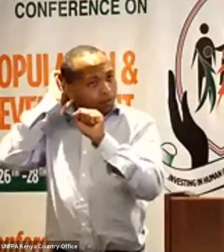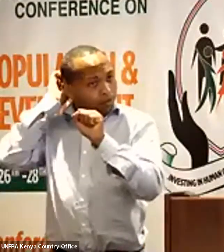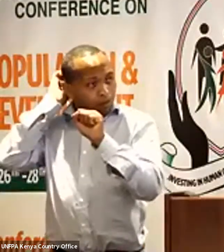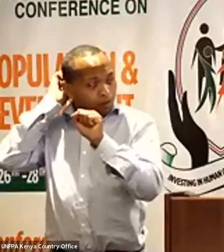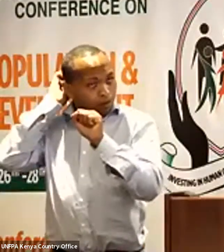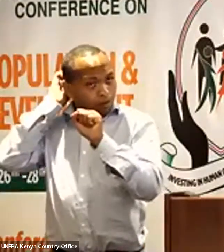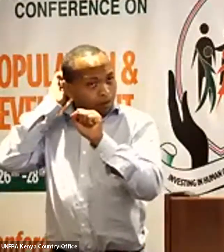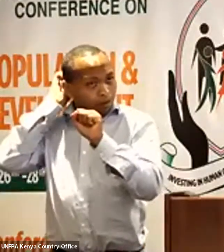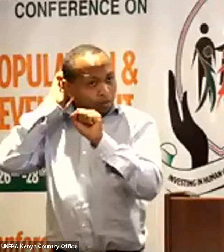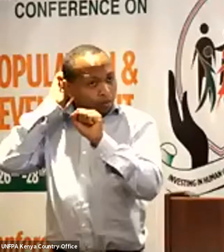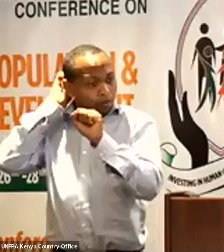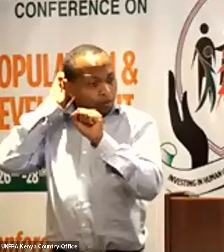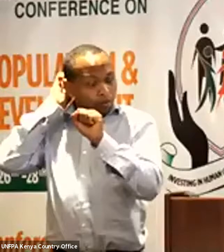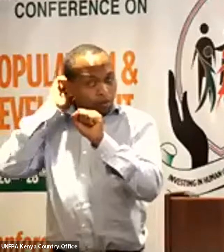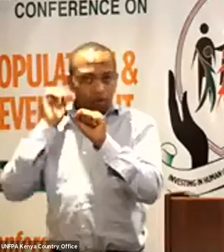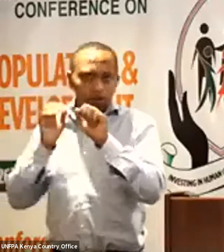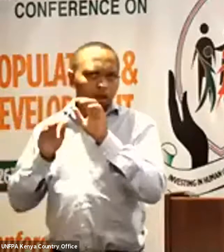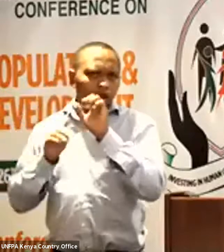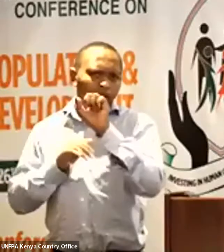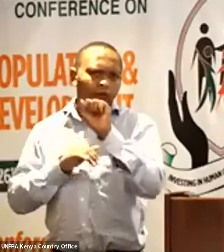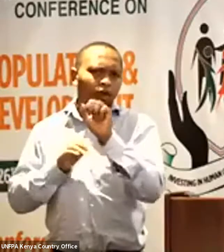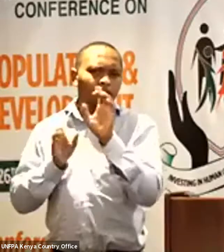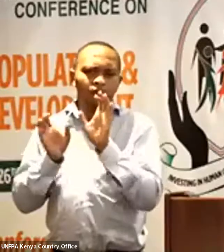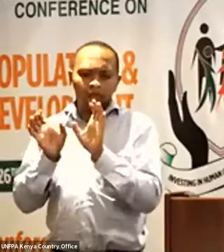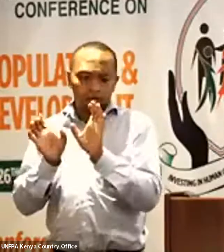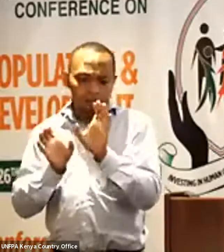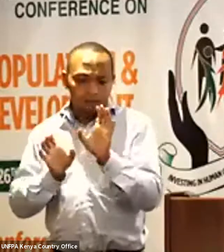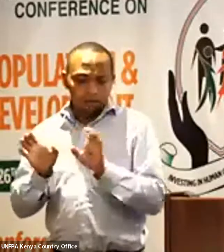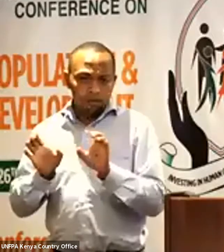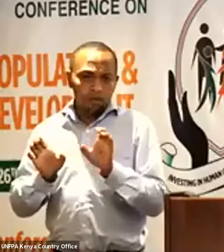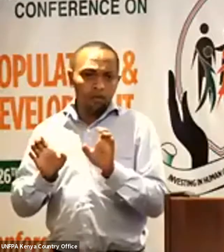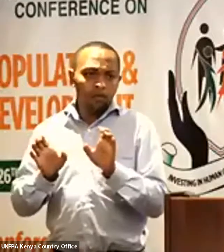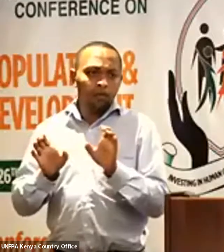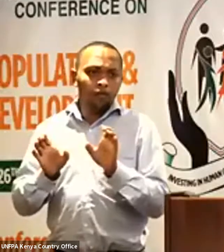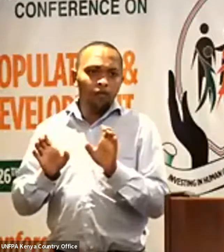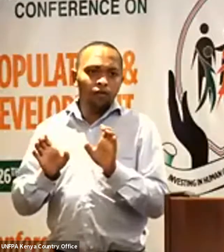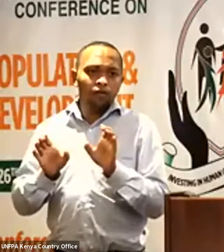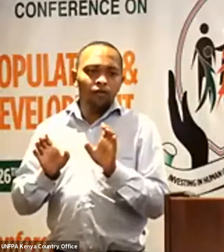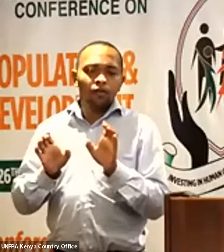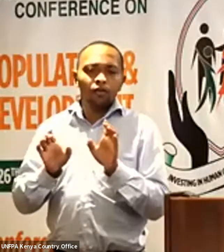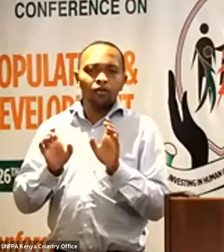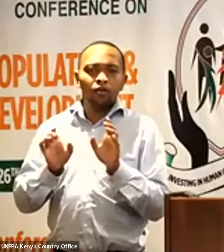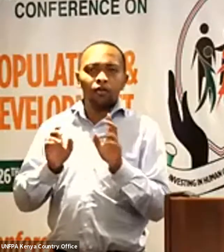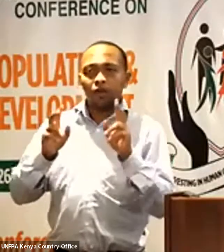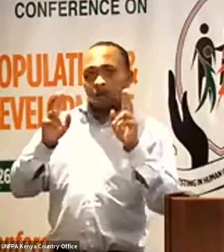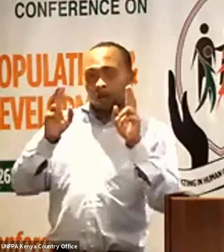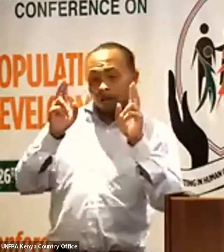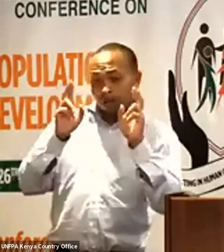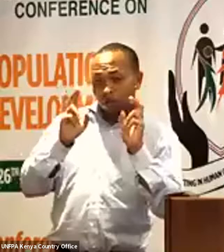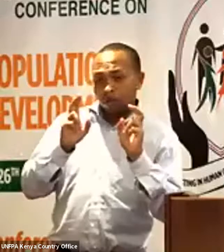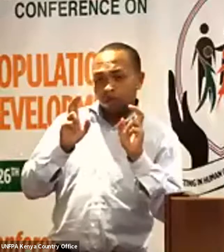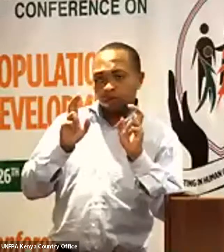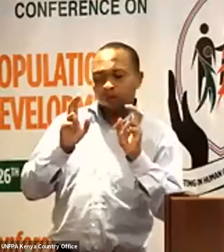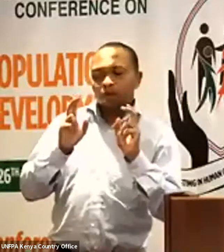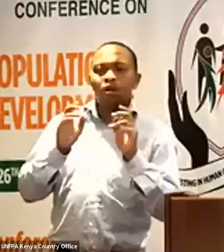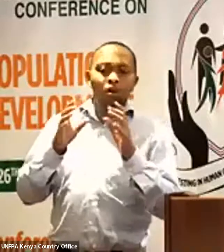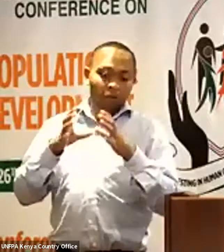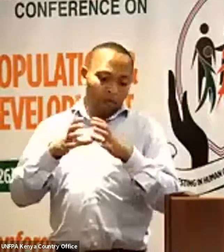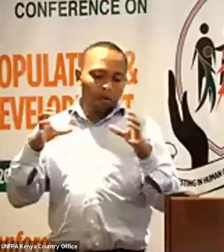themes, plus this one 5, yeah. So we're going to have the first theme, sub-theme is going to be population size and